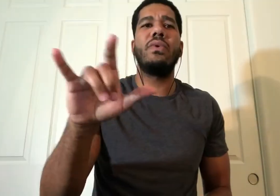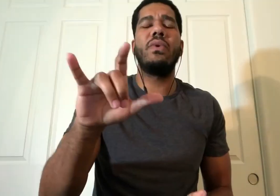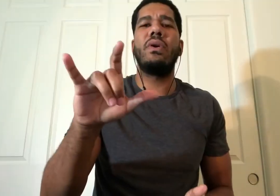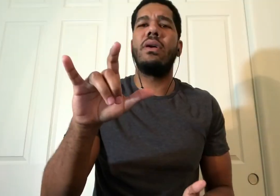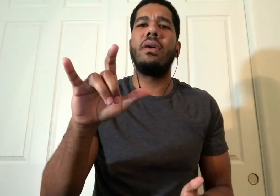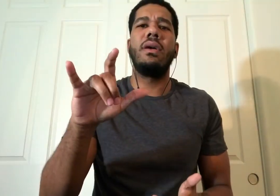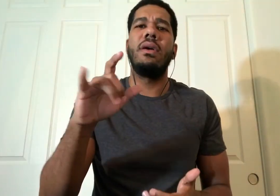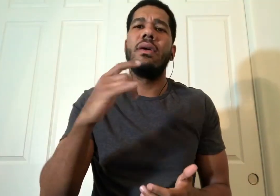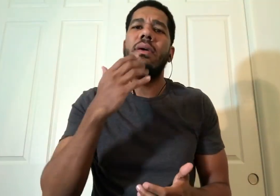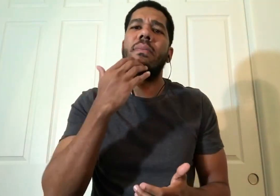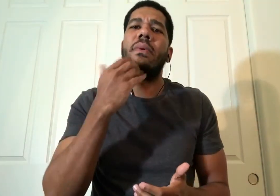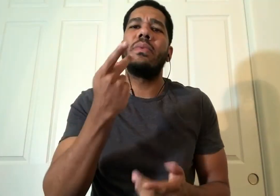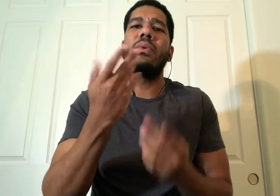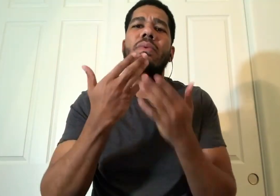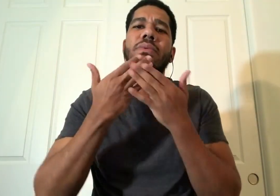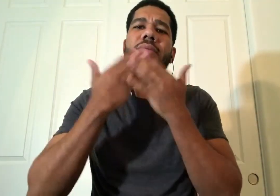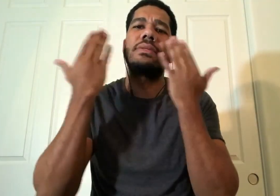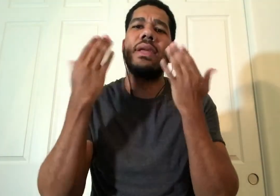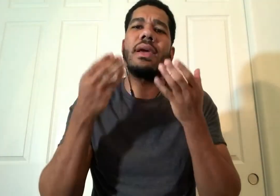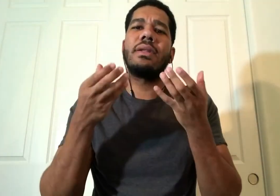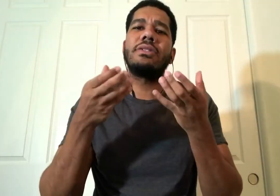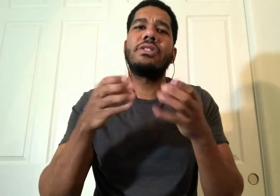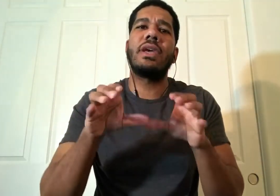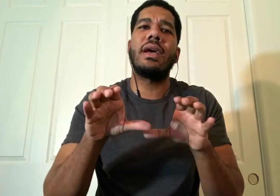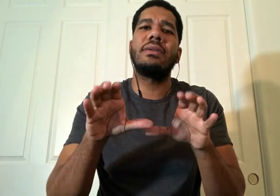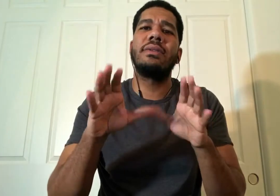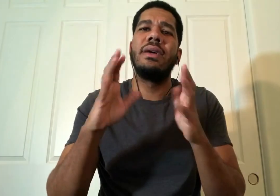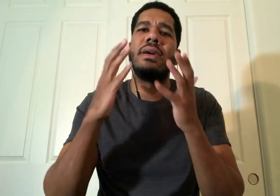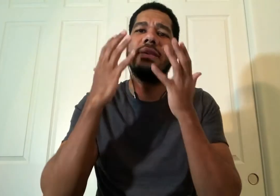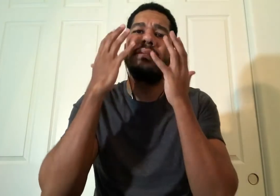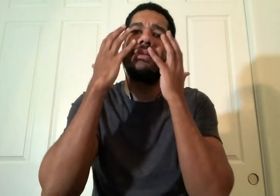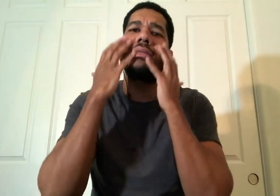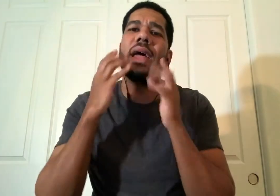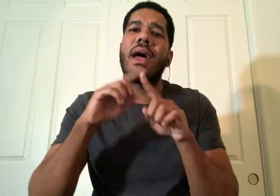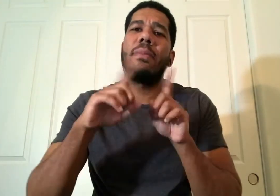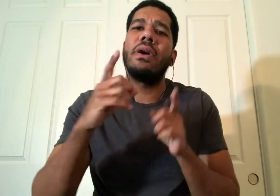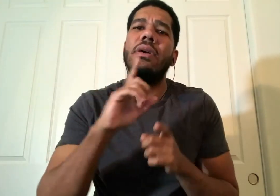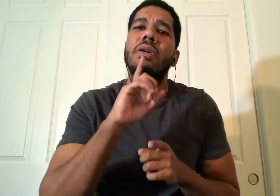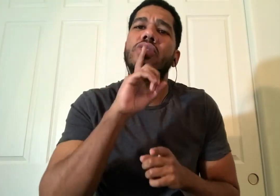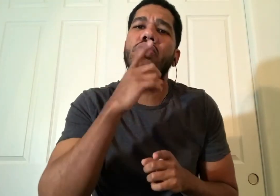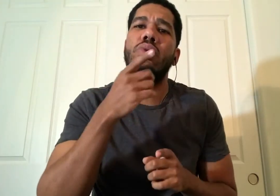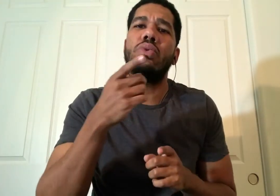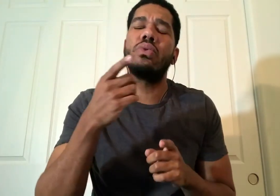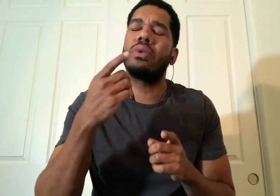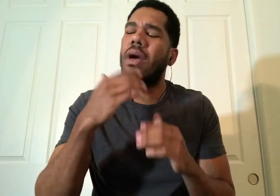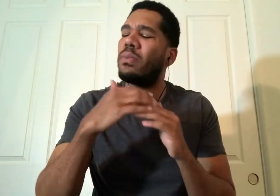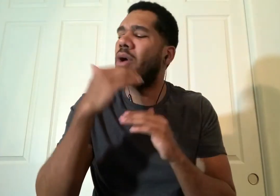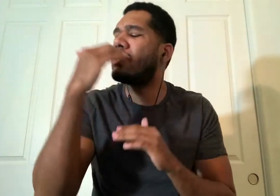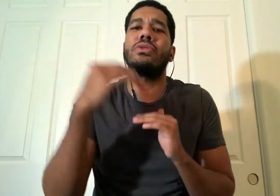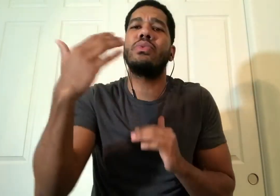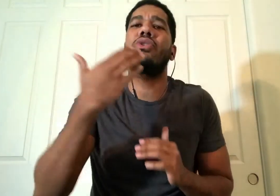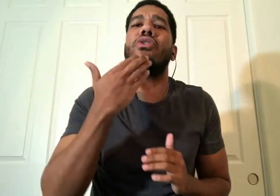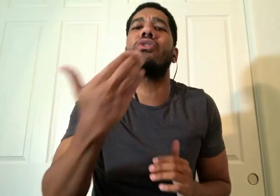you. Maybe we don't stand a chance. It's sad, but it's true. I'm way too good